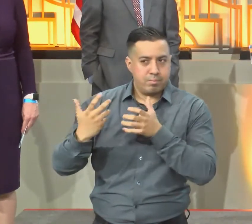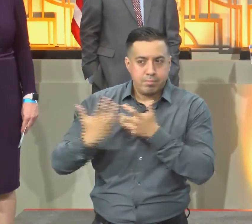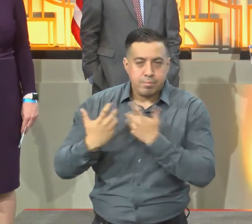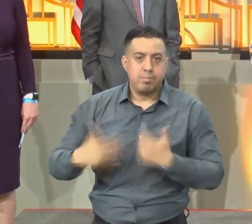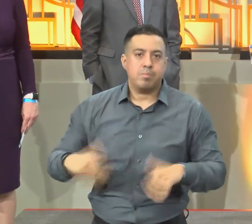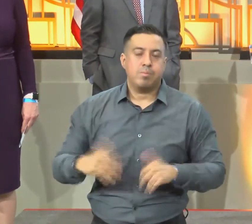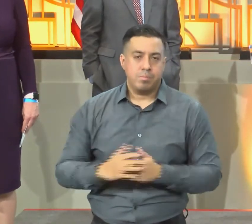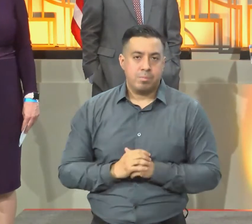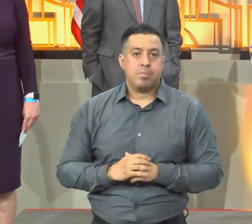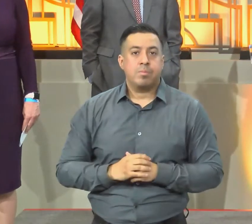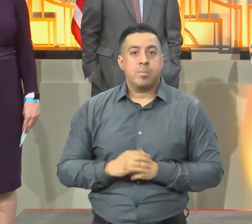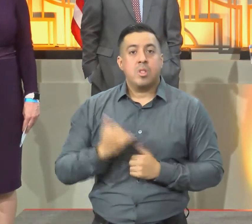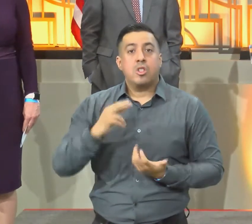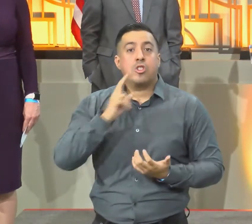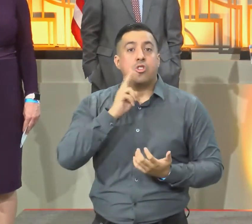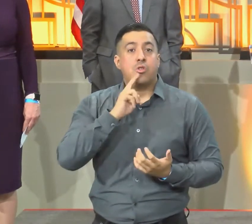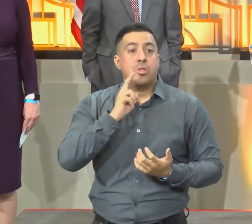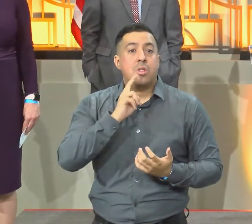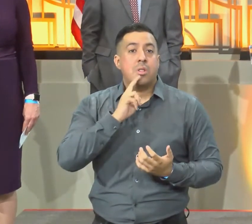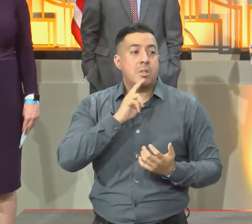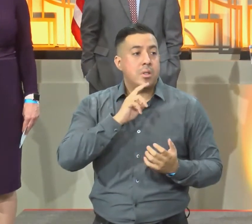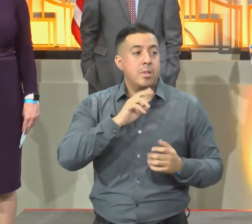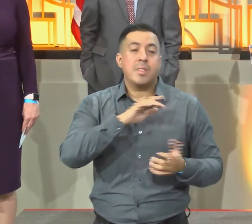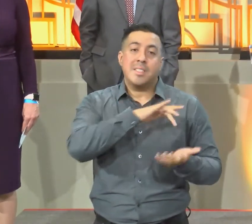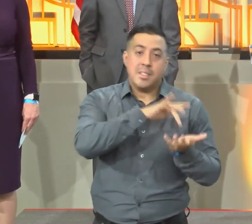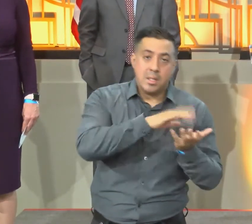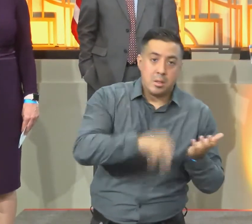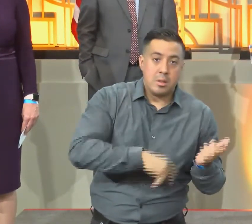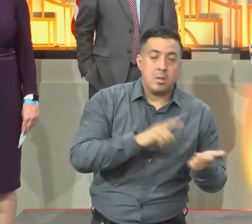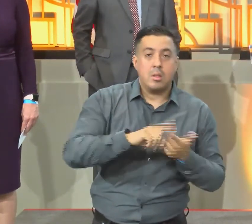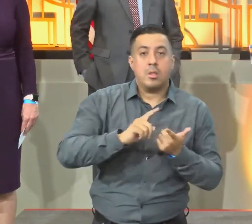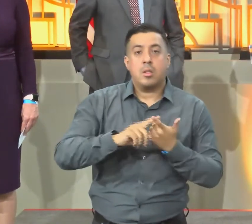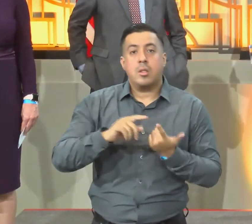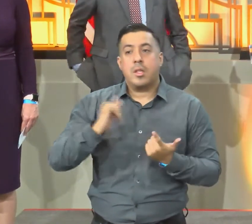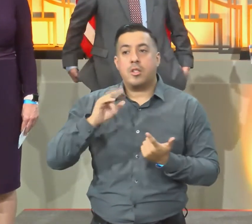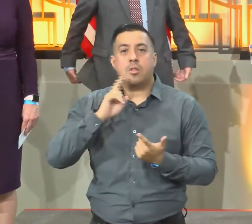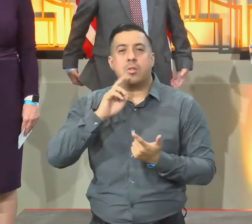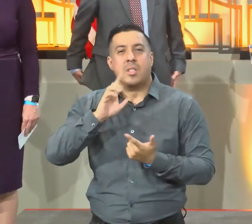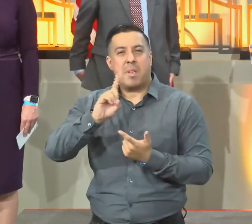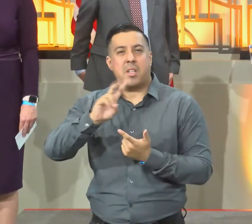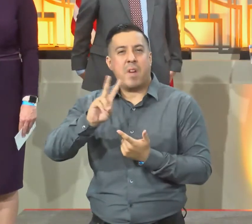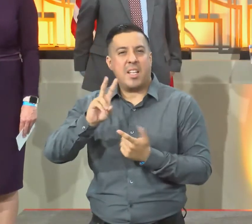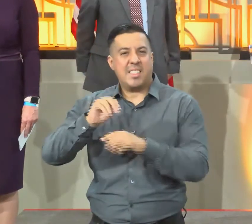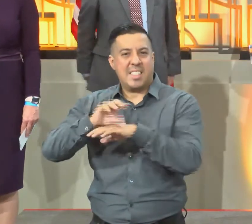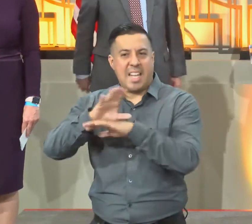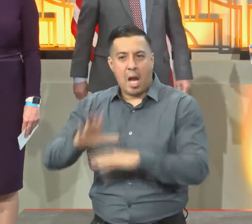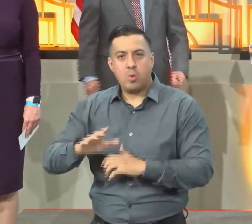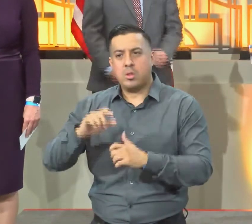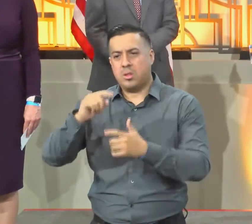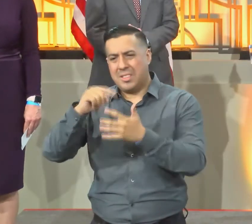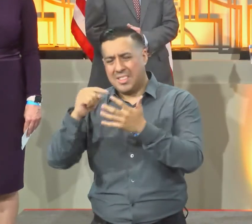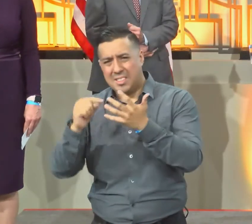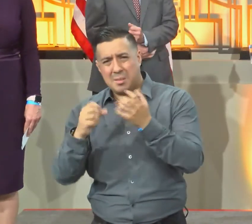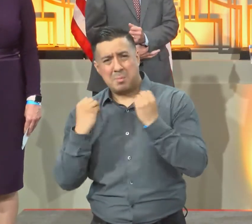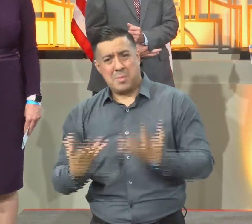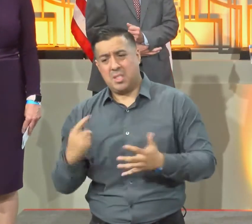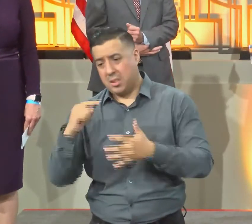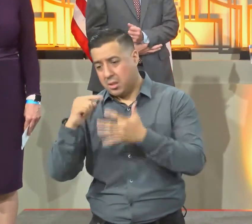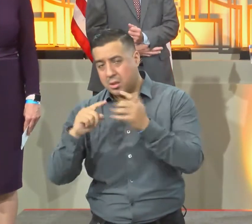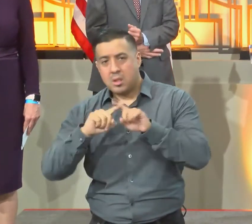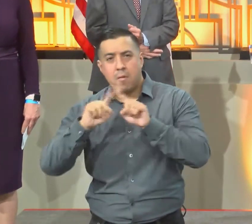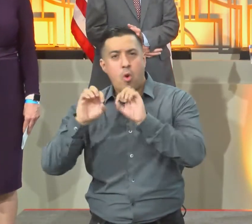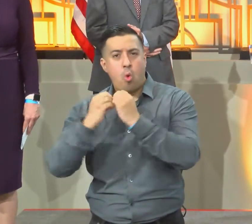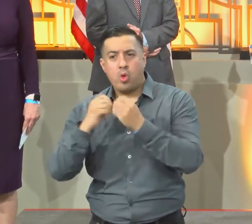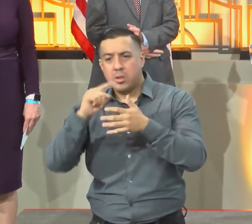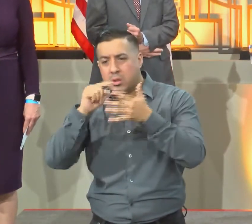us: Houston Area Women's Center, the Harris County Domestic Violence Coordinating Council, the list goes on, and many others around the